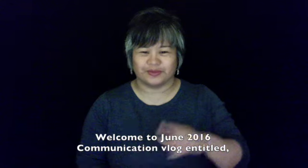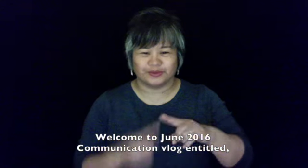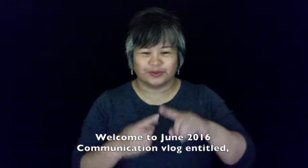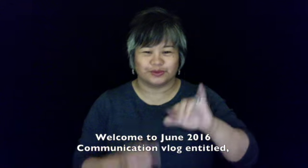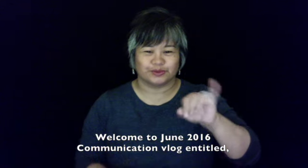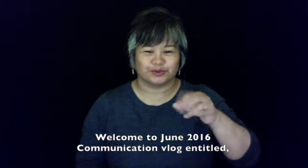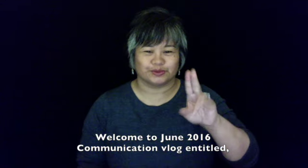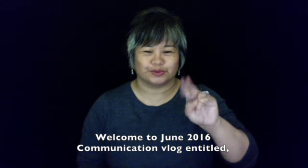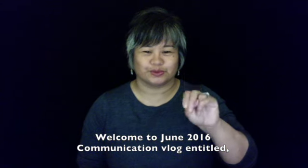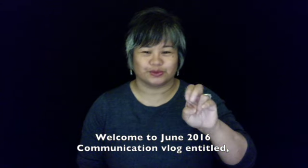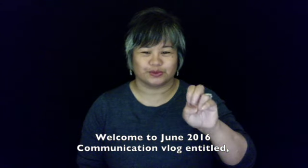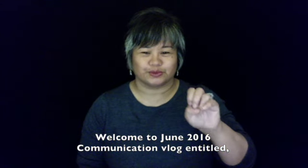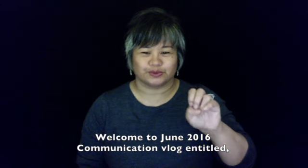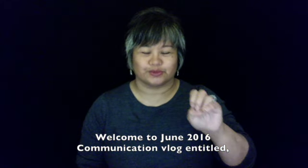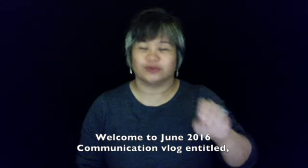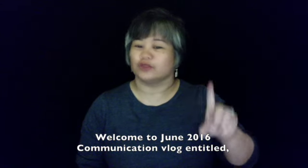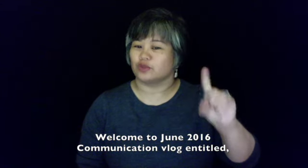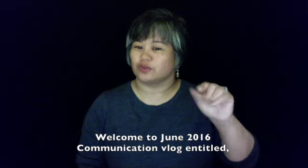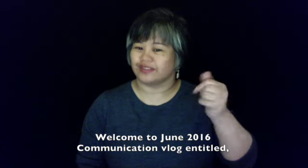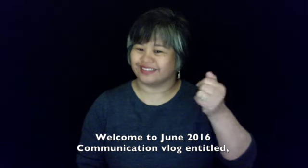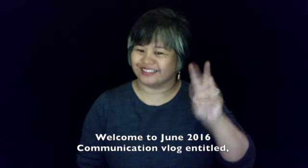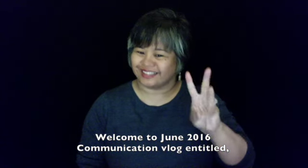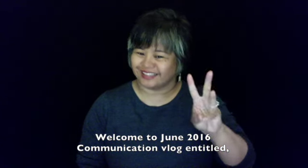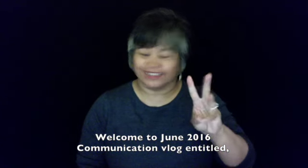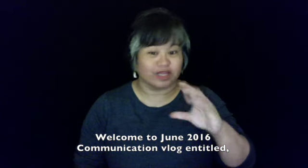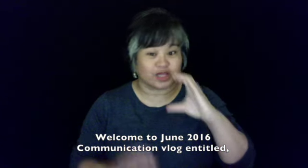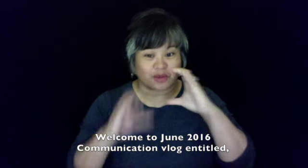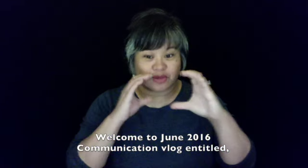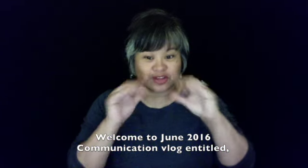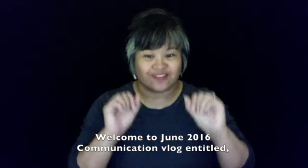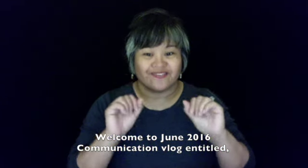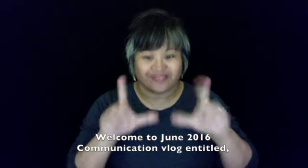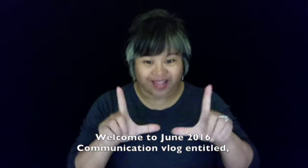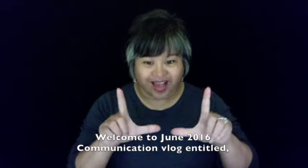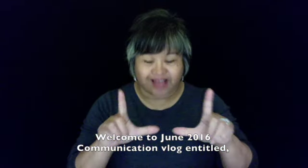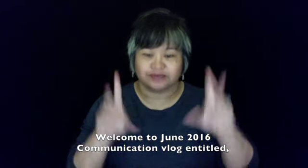Welcome to June 2016 communication blog entitled